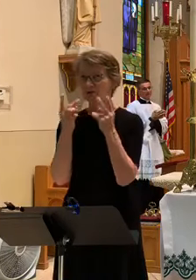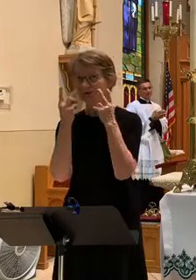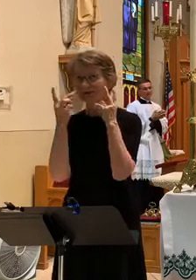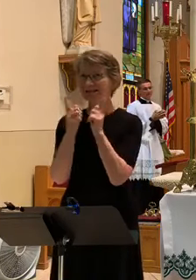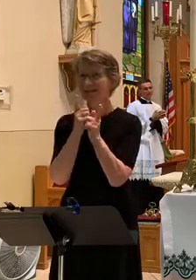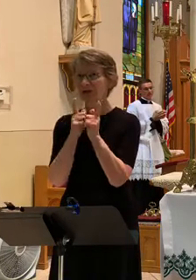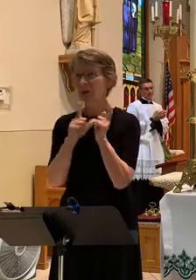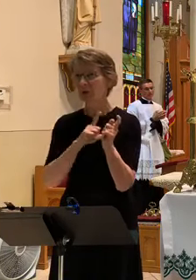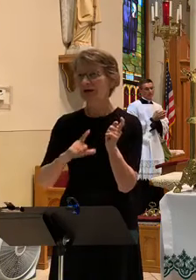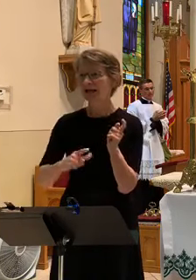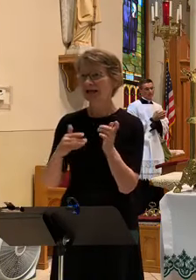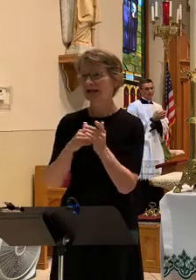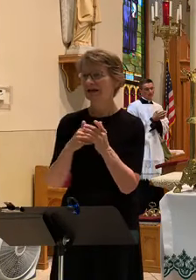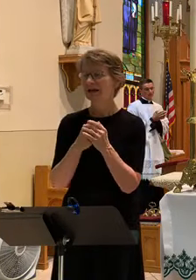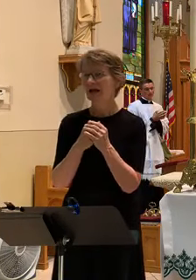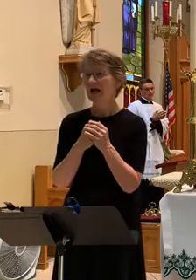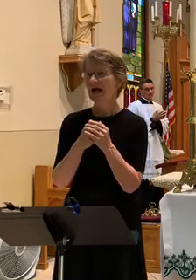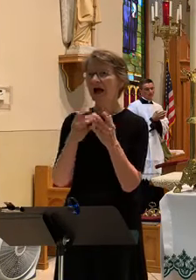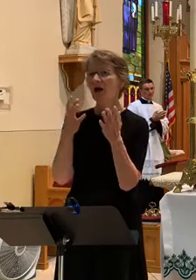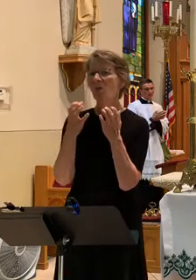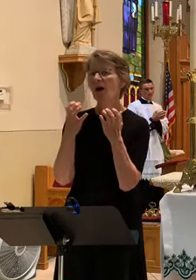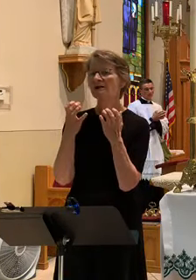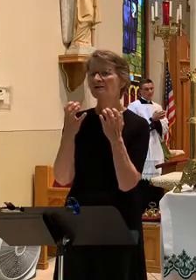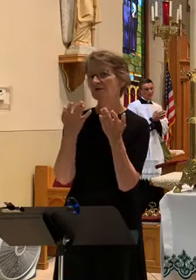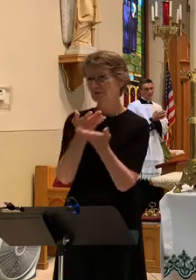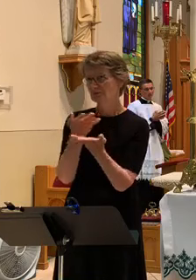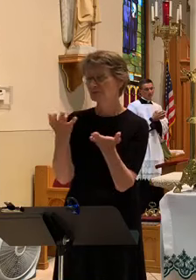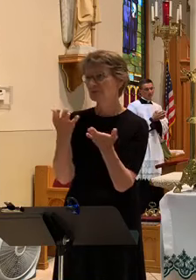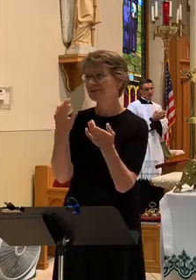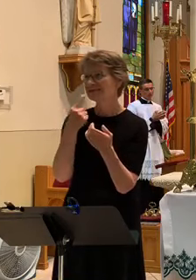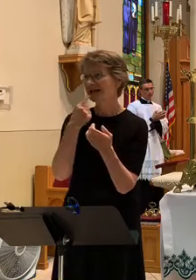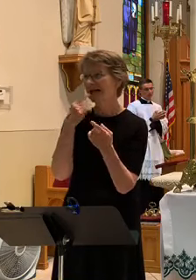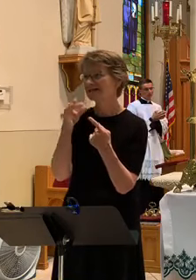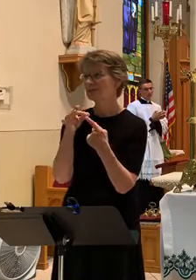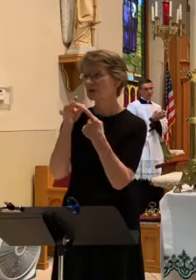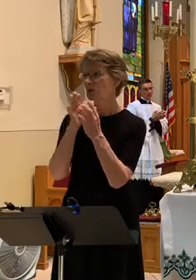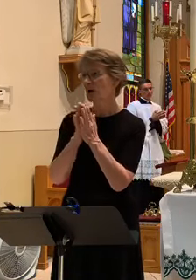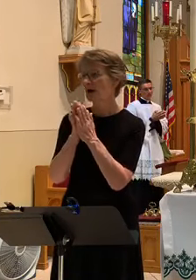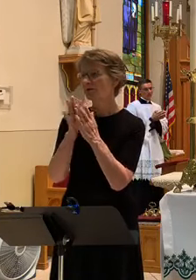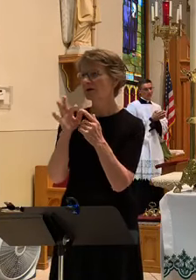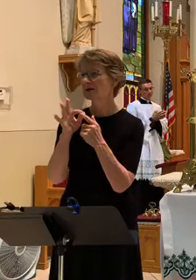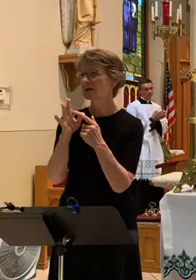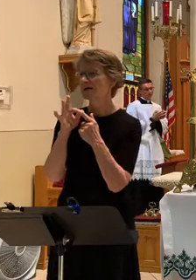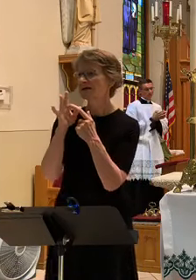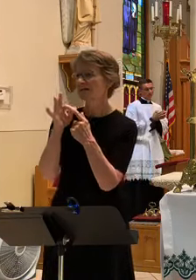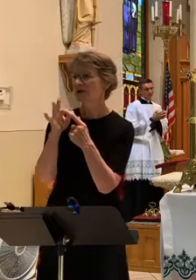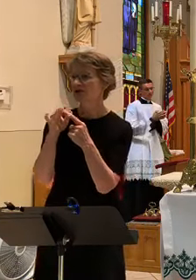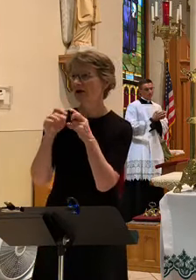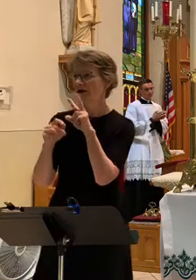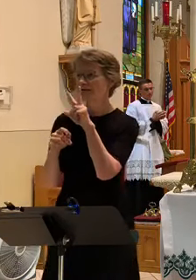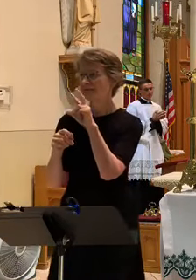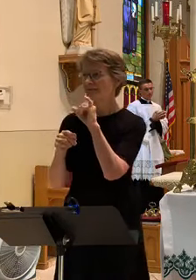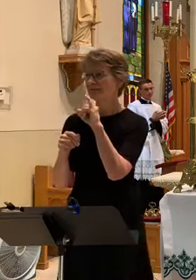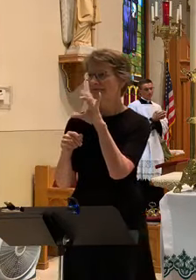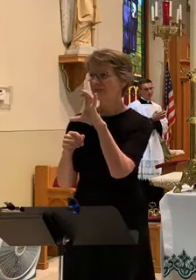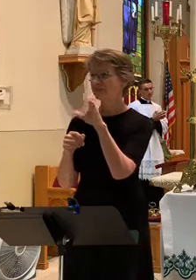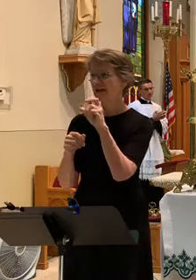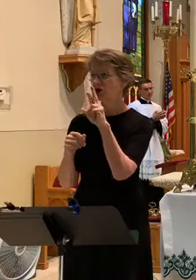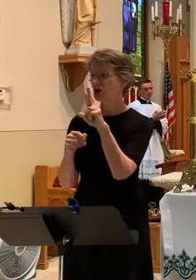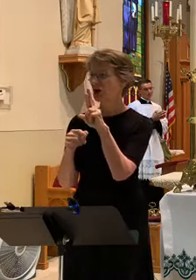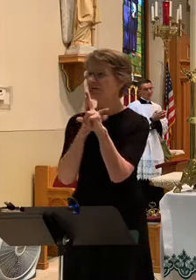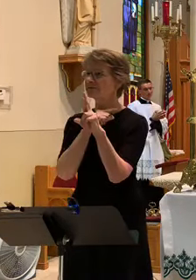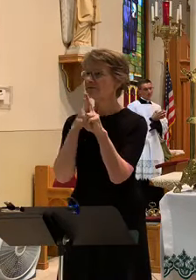you. I want you to say a special prayer for a former associate parochial vicar from your parish,